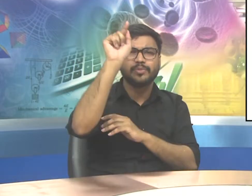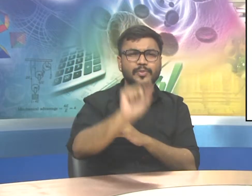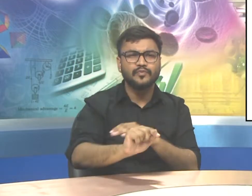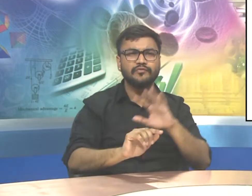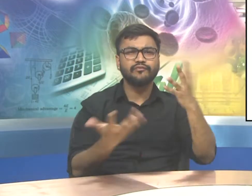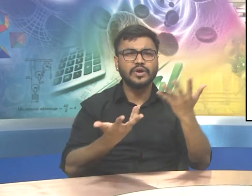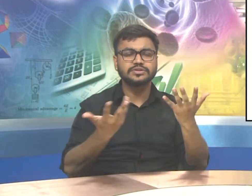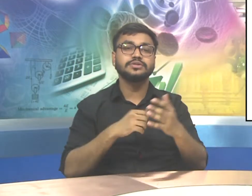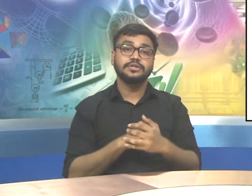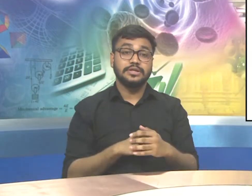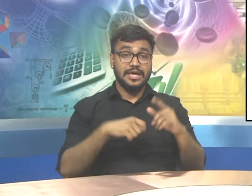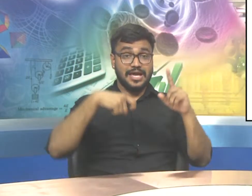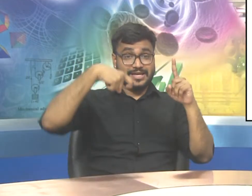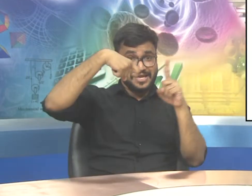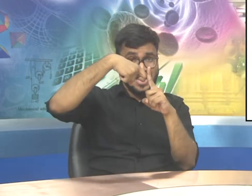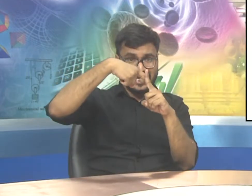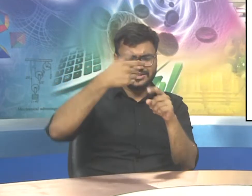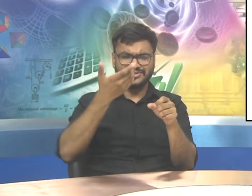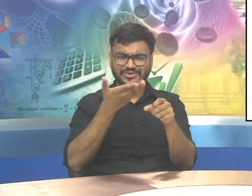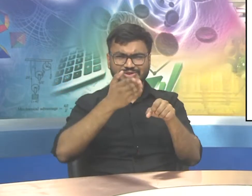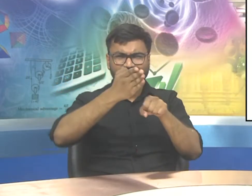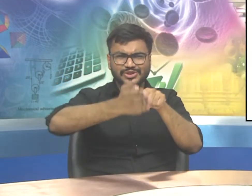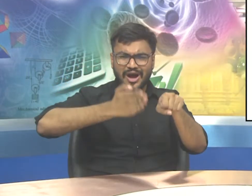Through that they made various tools